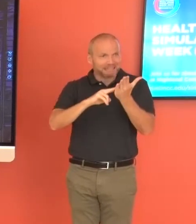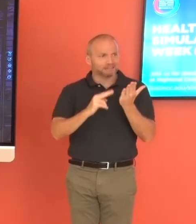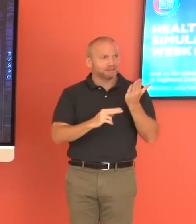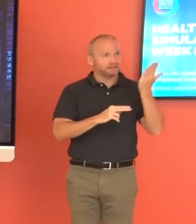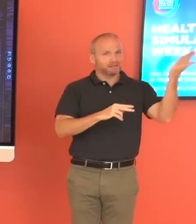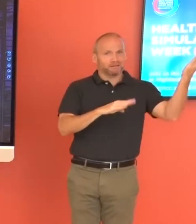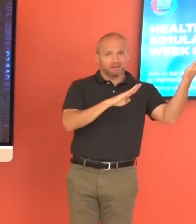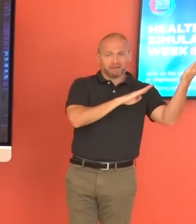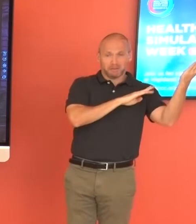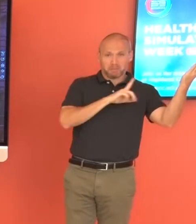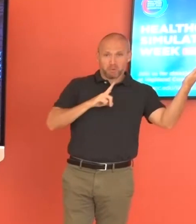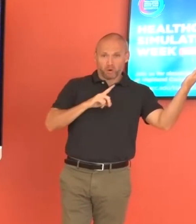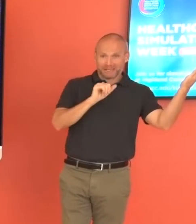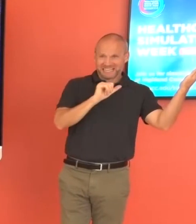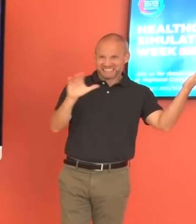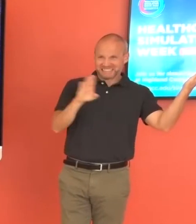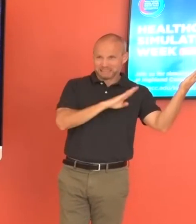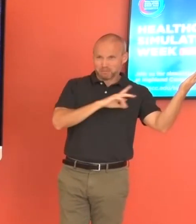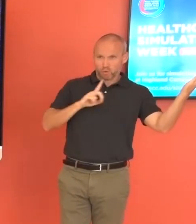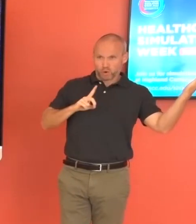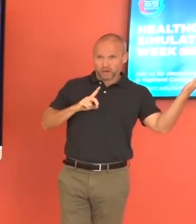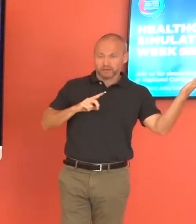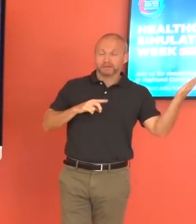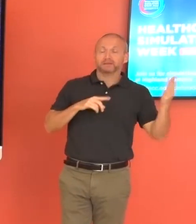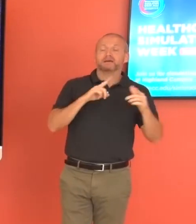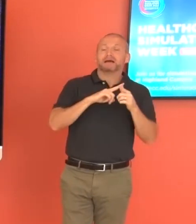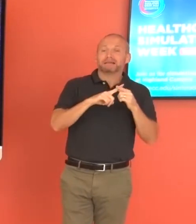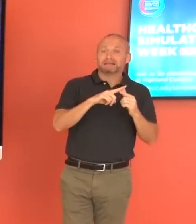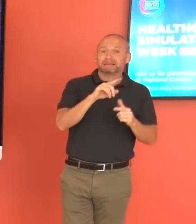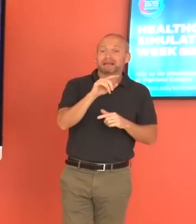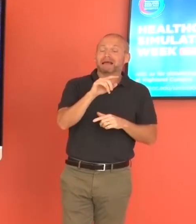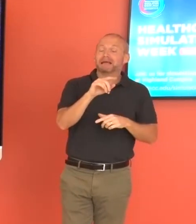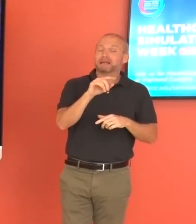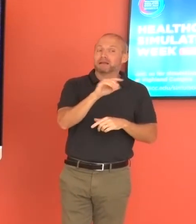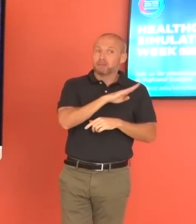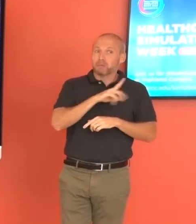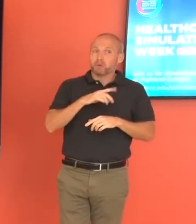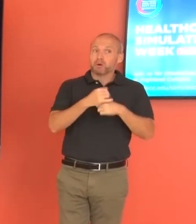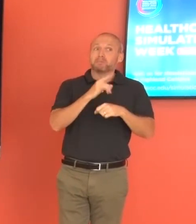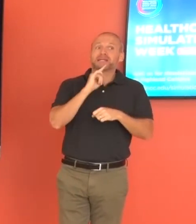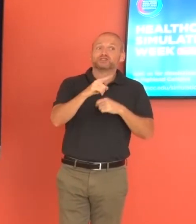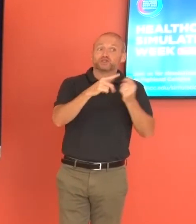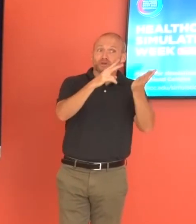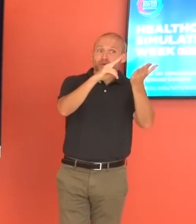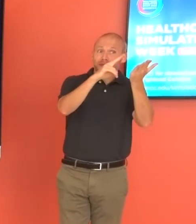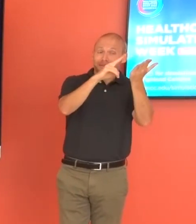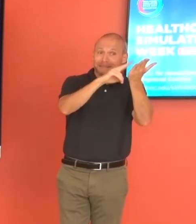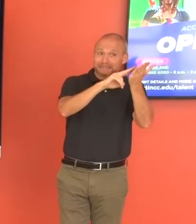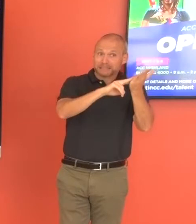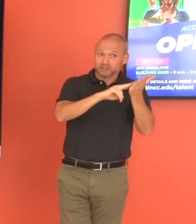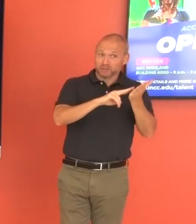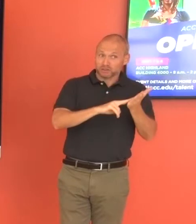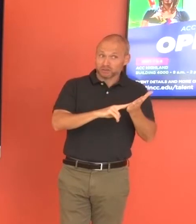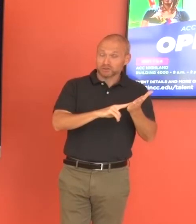Trustees. Our Board of Trustees has to make sure that the signatures